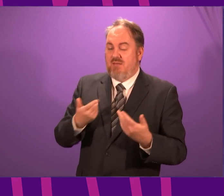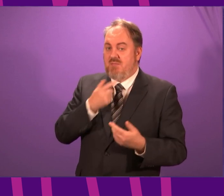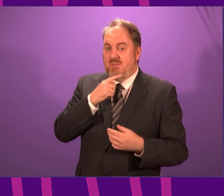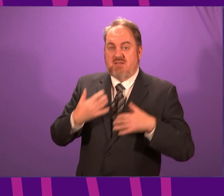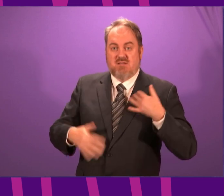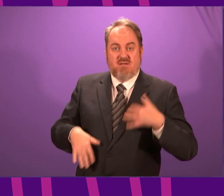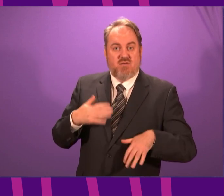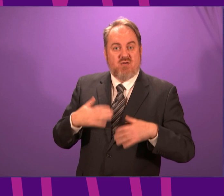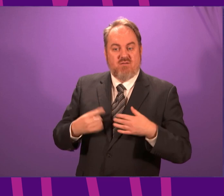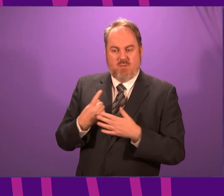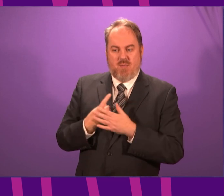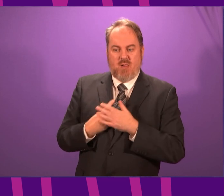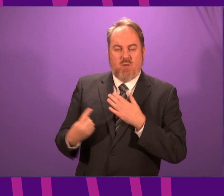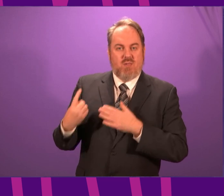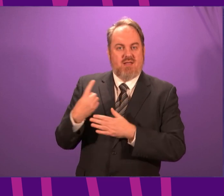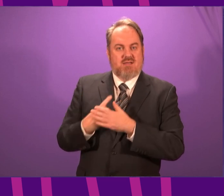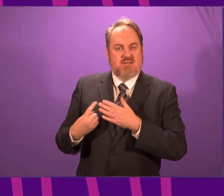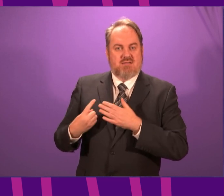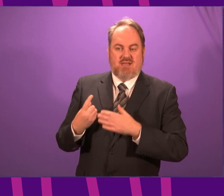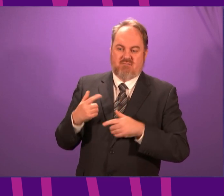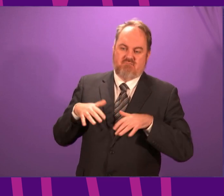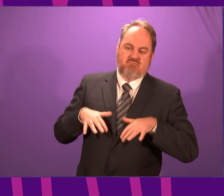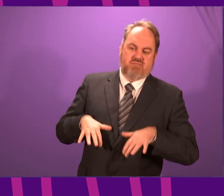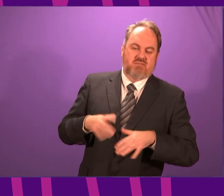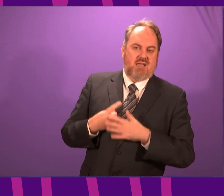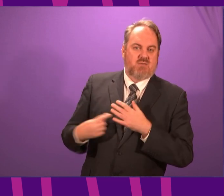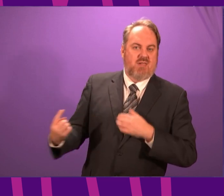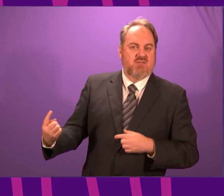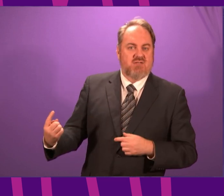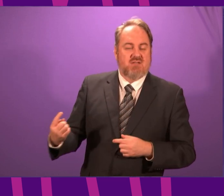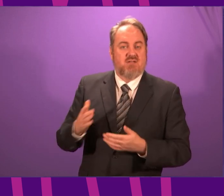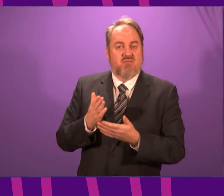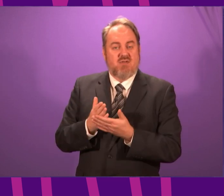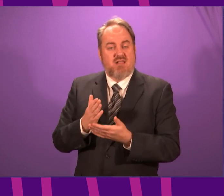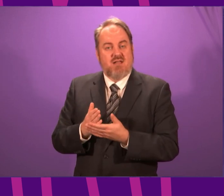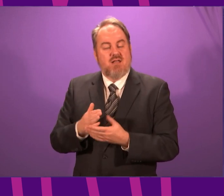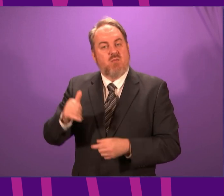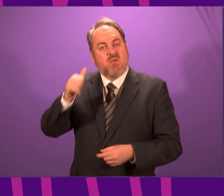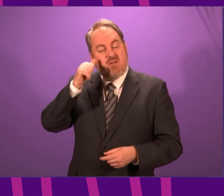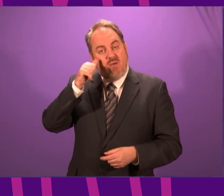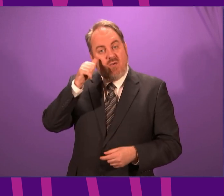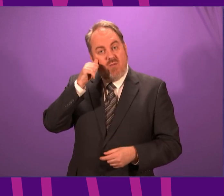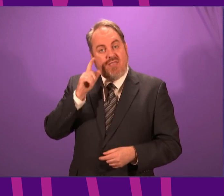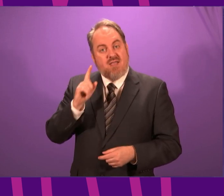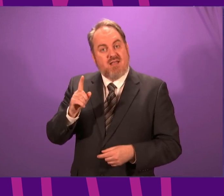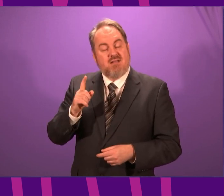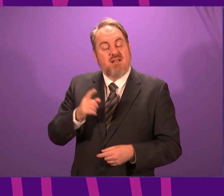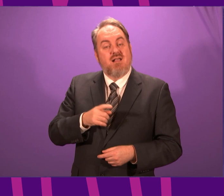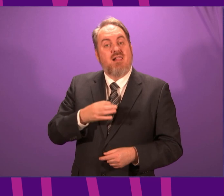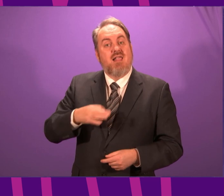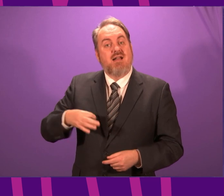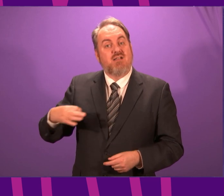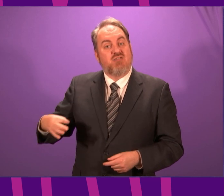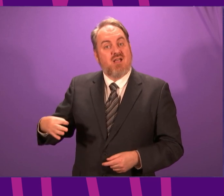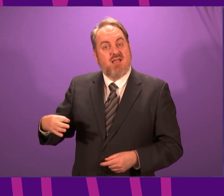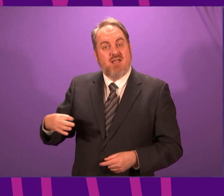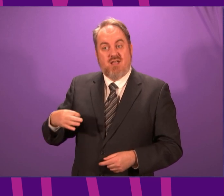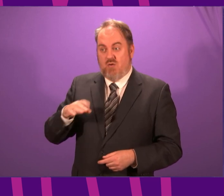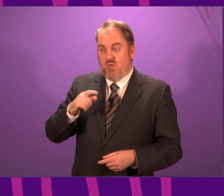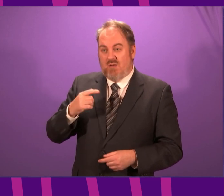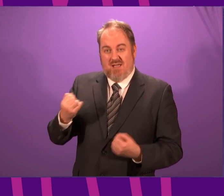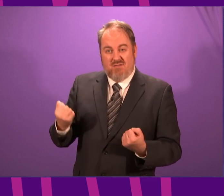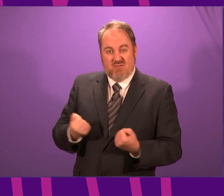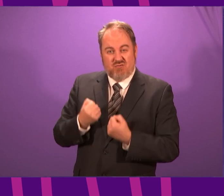action, but the leak obviously last night tells us that, and the First Minister confirmed it, that Lanarkshire may be put into even